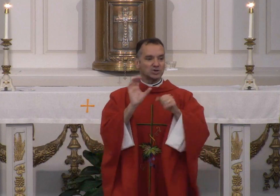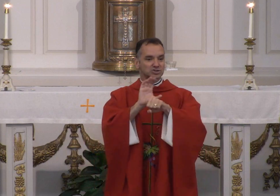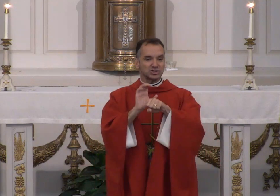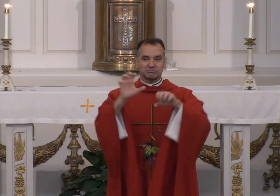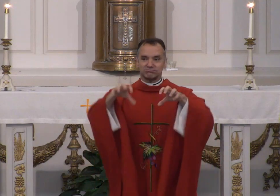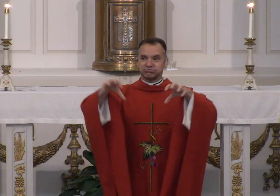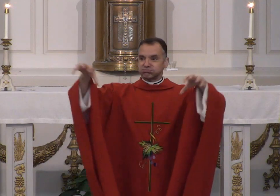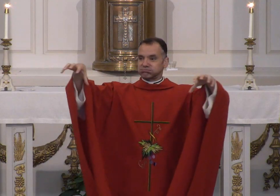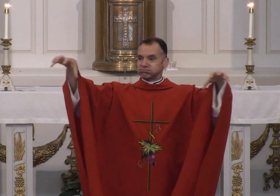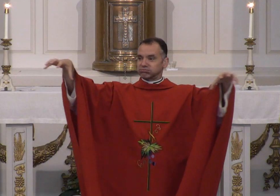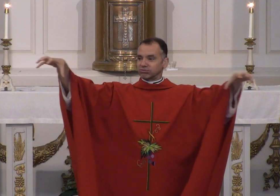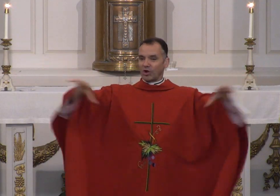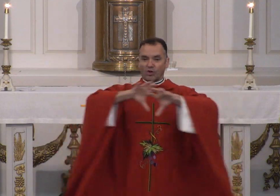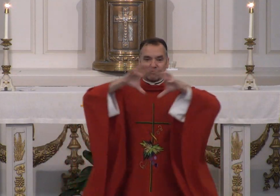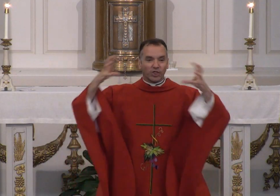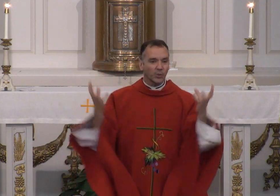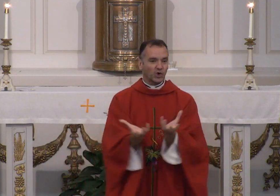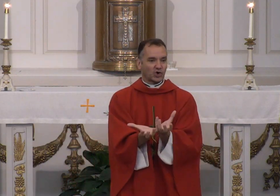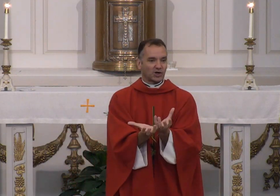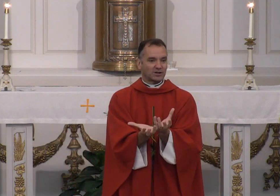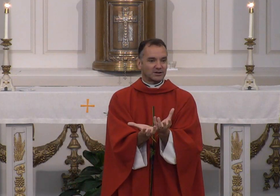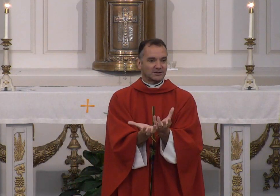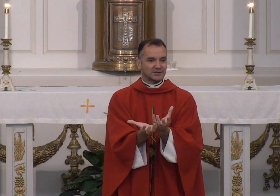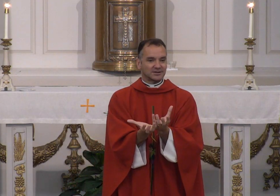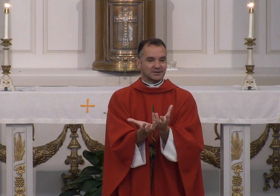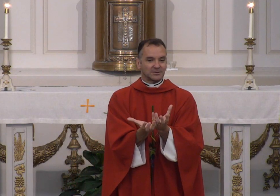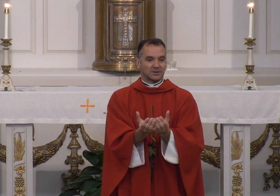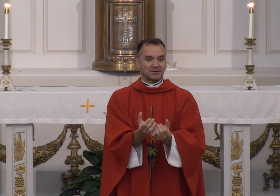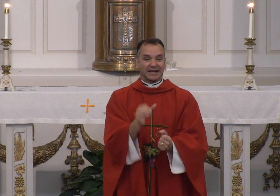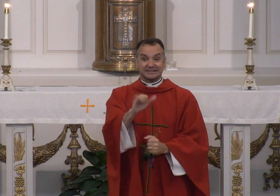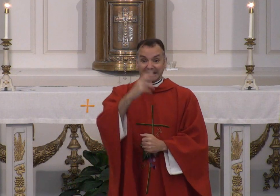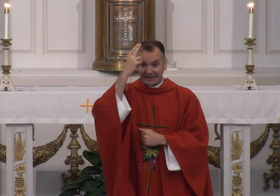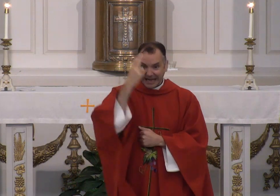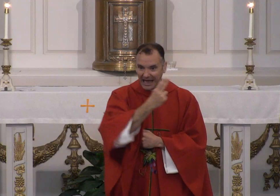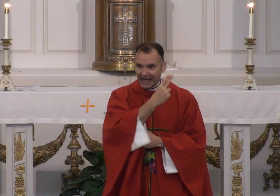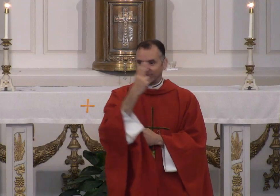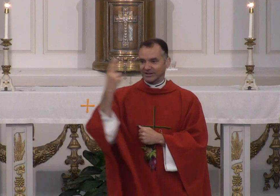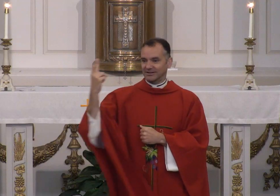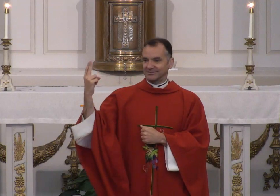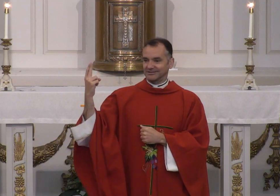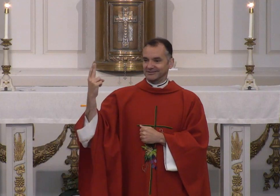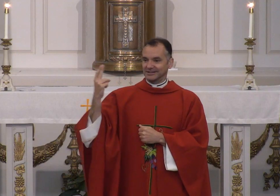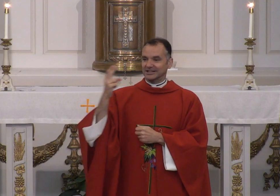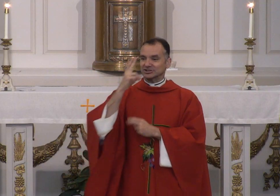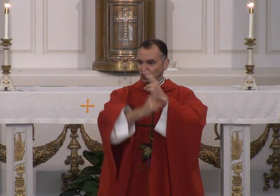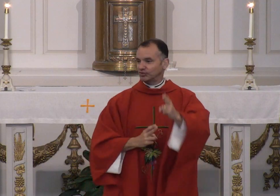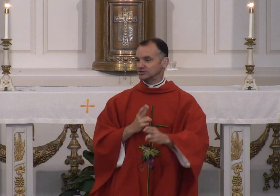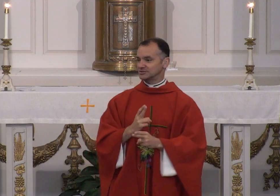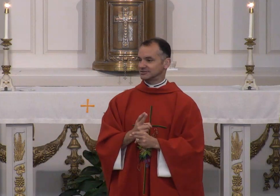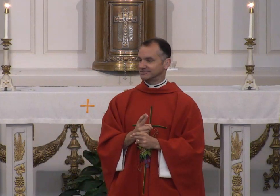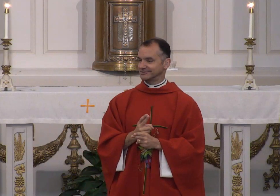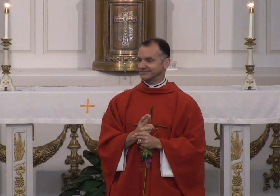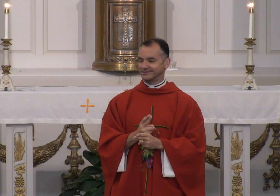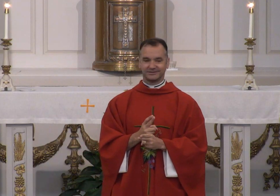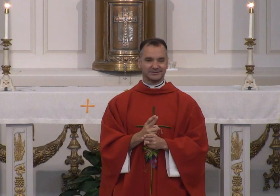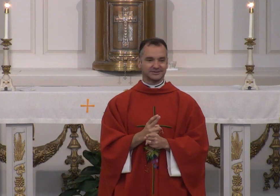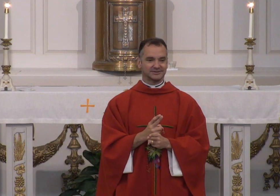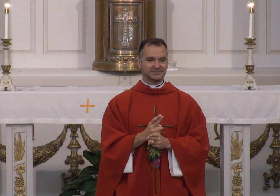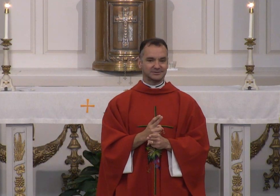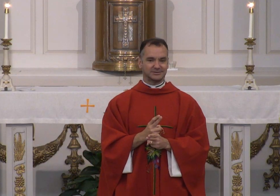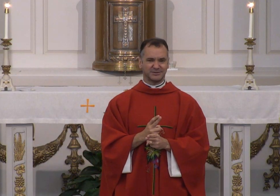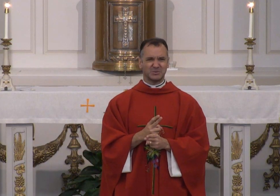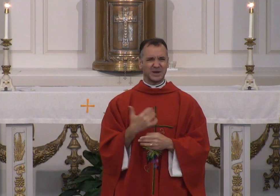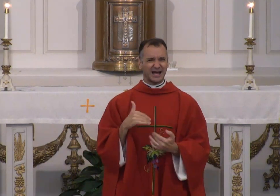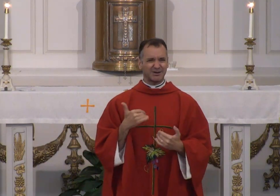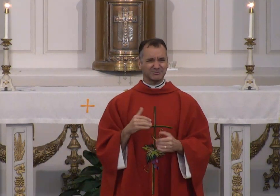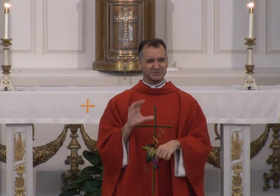in the church. We occupy this physical space in this building, and we know there are churches all around the world. And that's